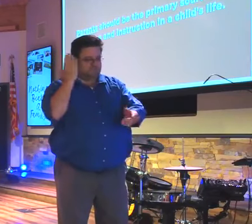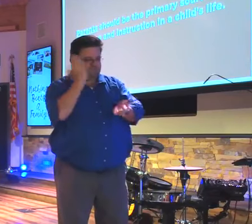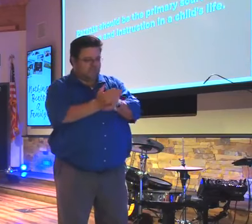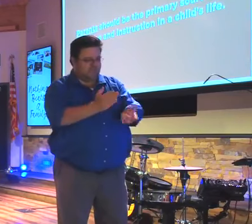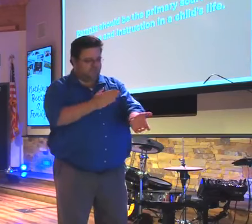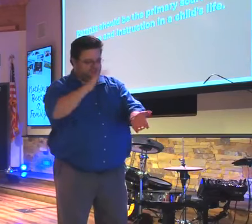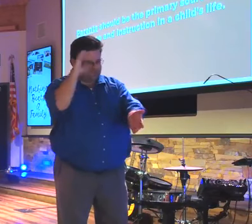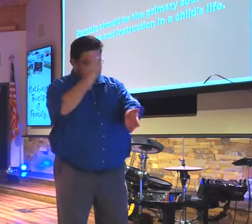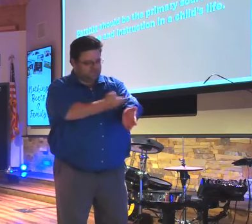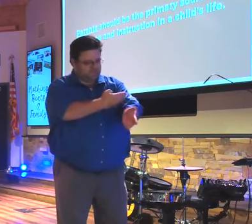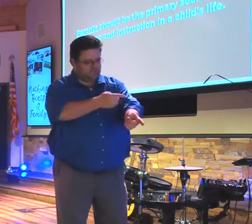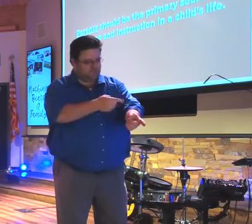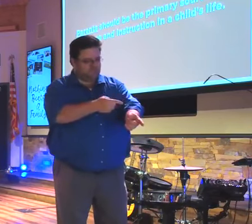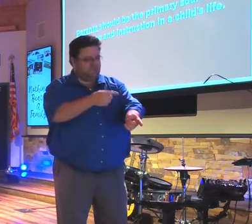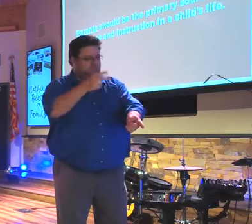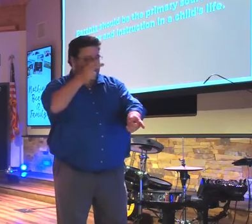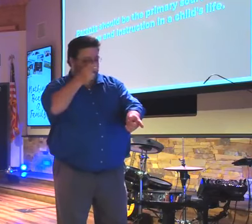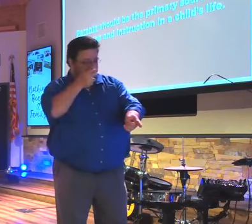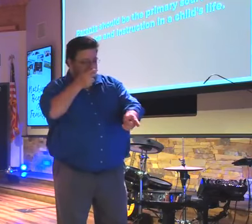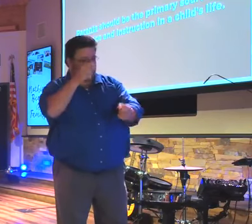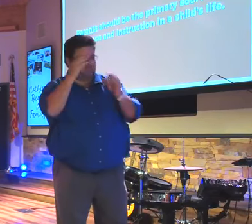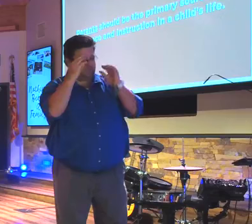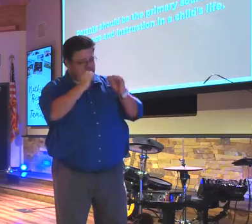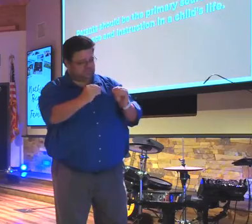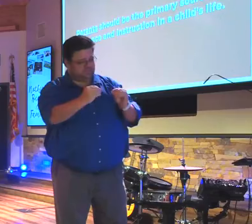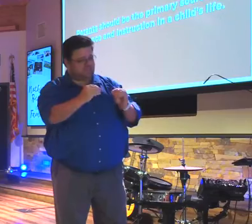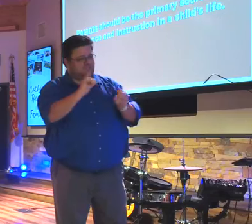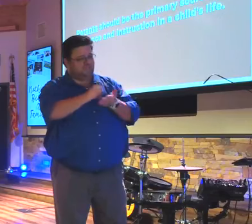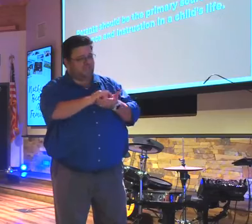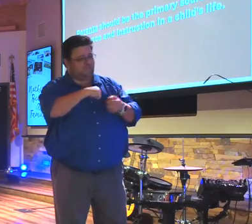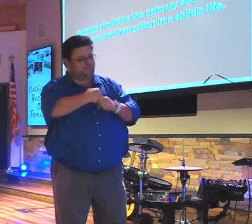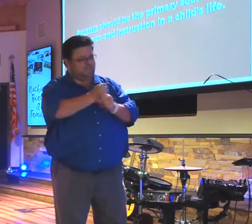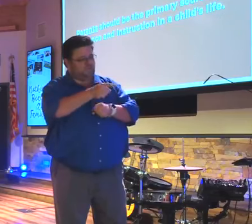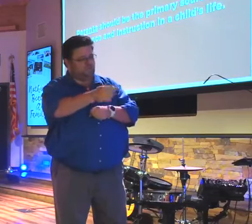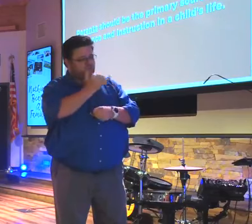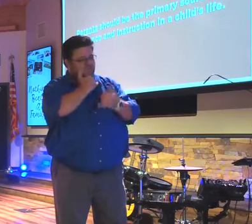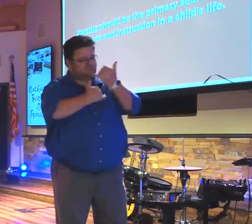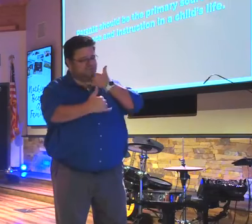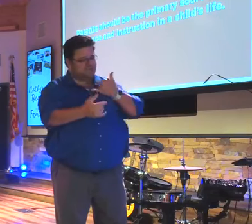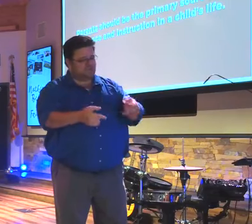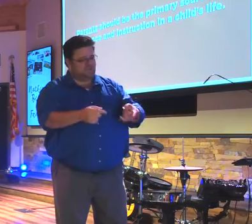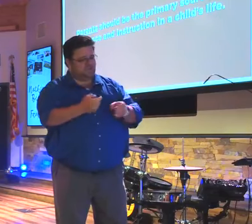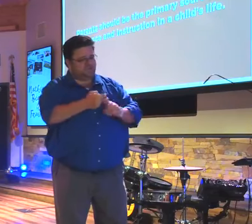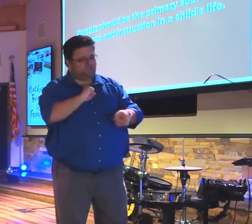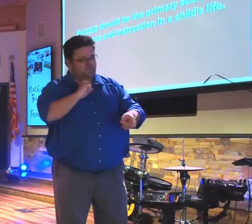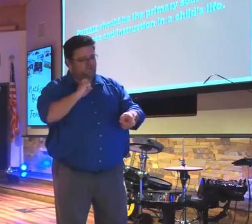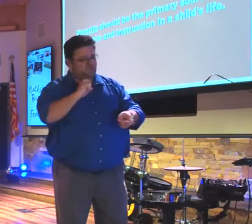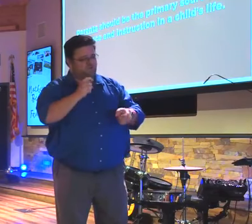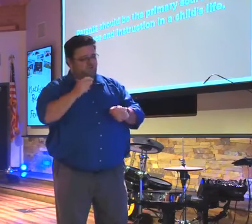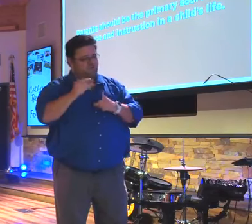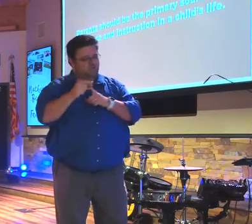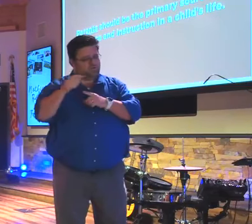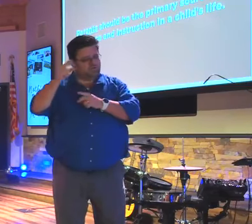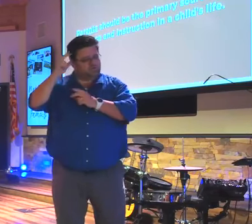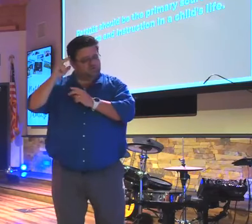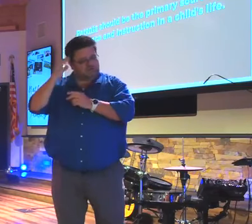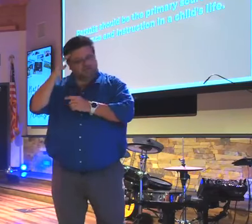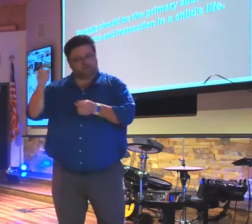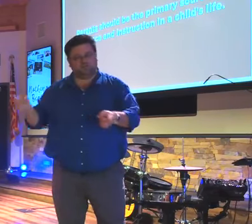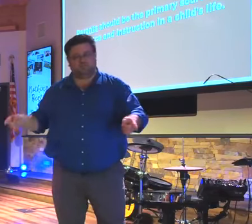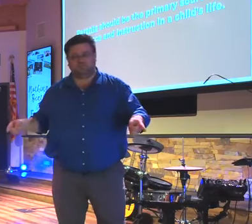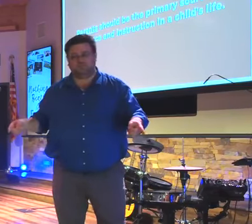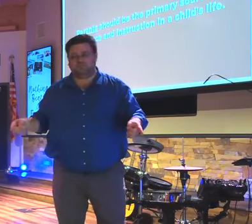my son, to hear the instruction that causes to err from the words of knowledge. He